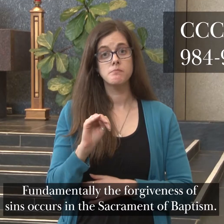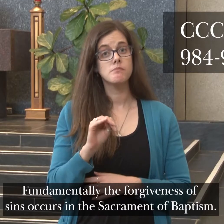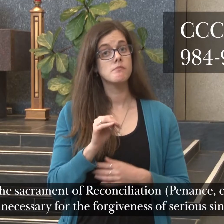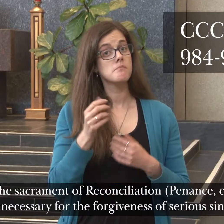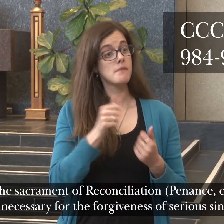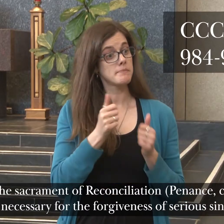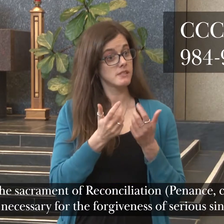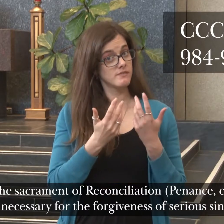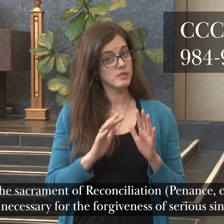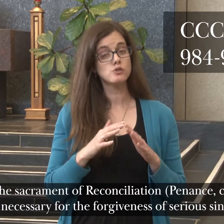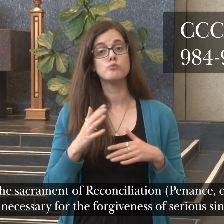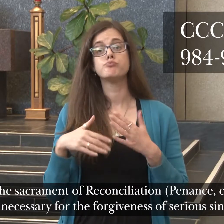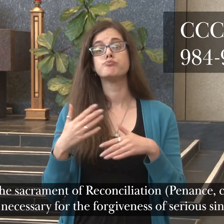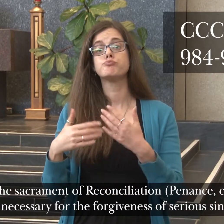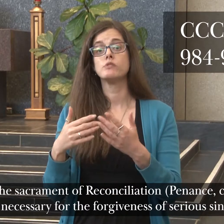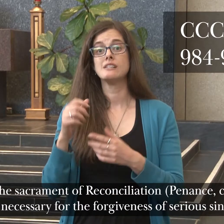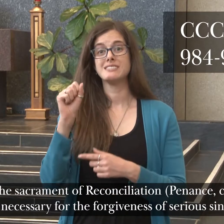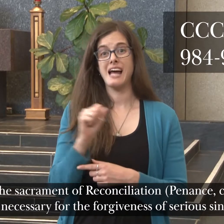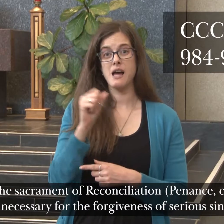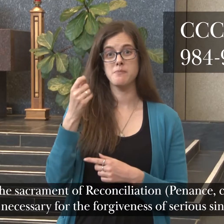After that, the sacrament of reconciliation,